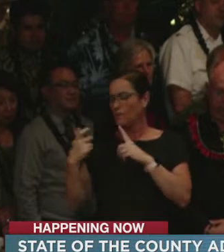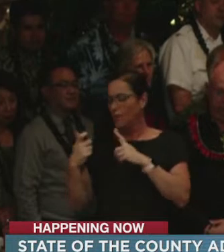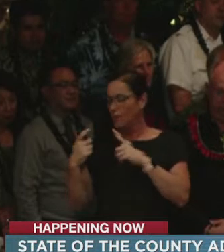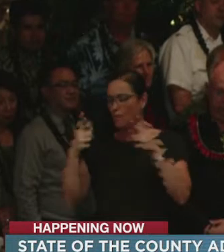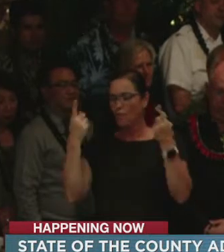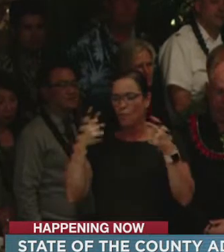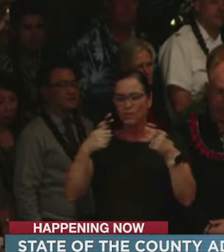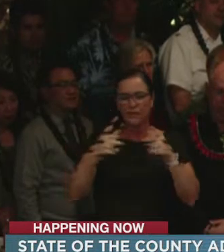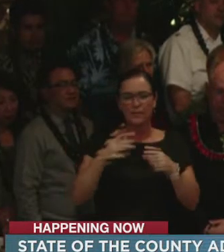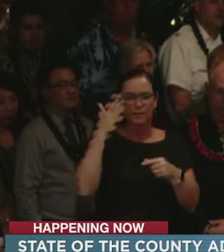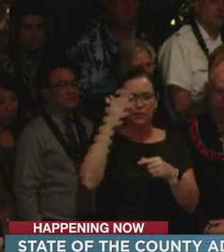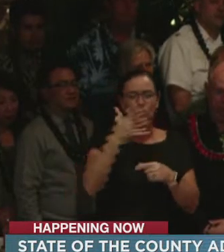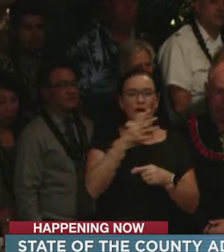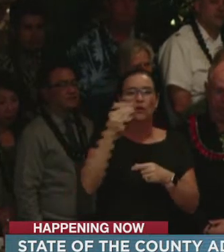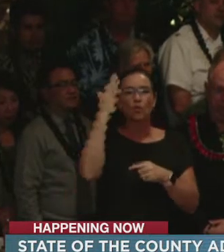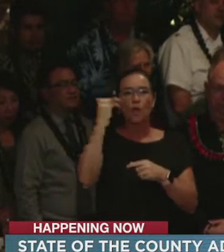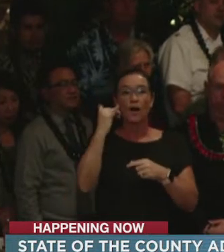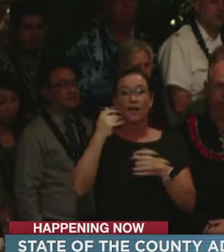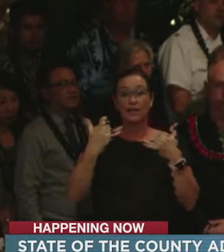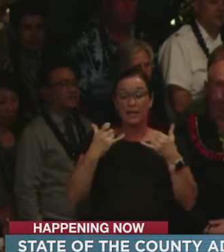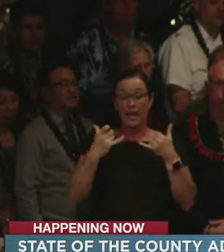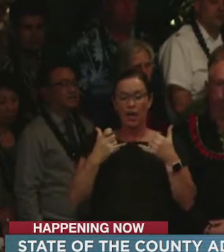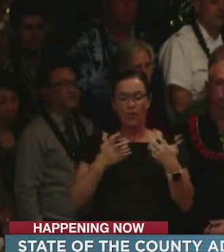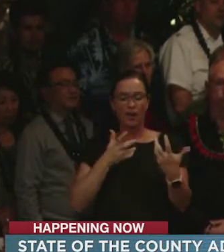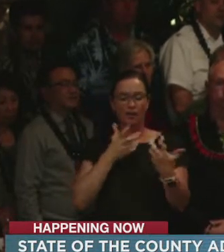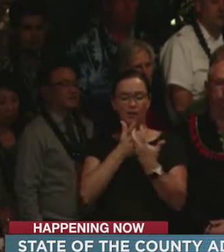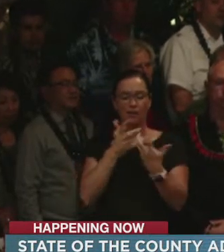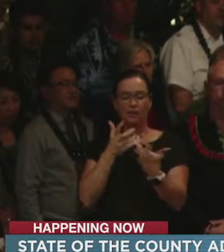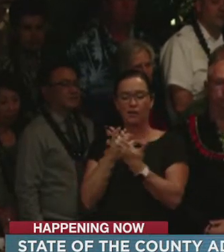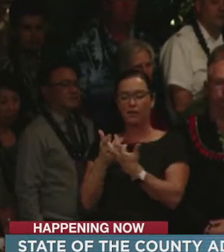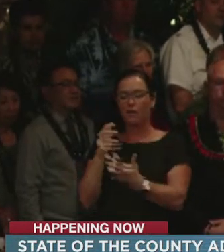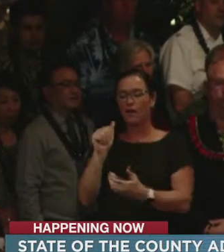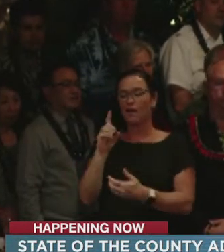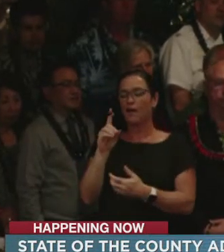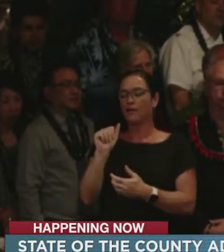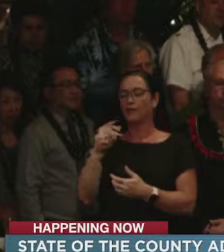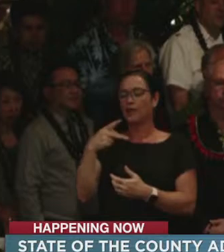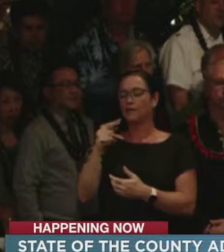we'll talk about adaptation, the final pillar in our guiding principles.